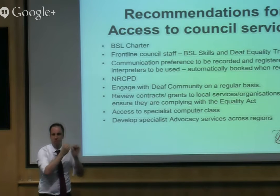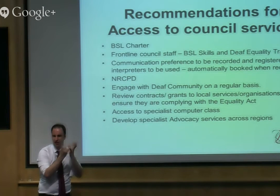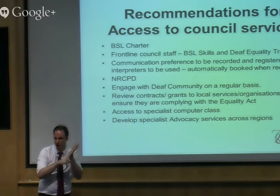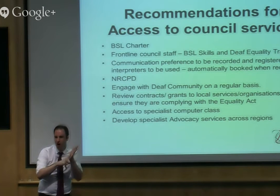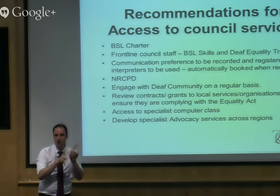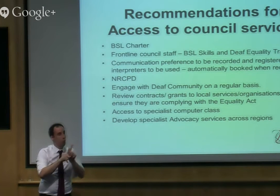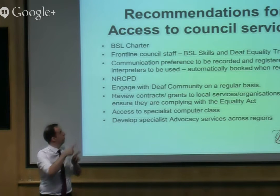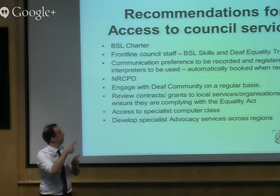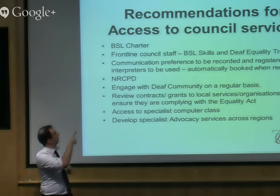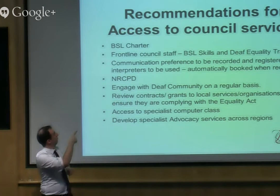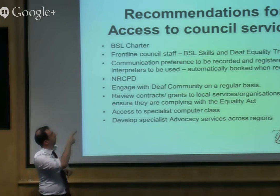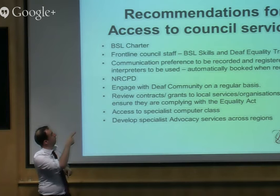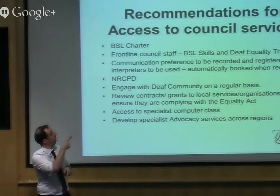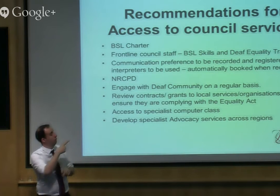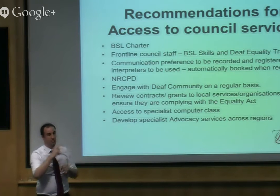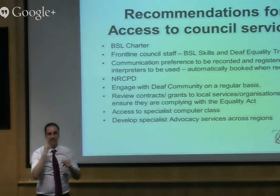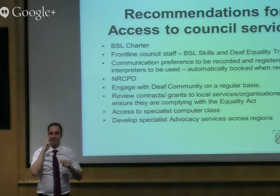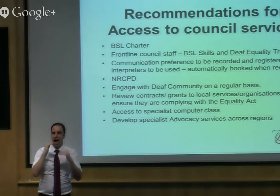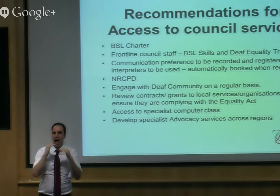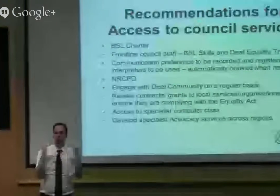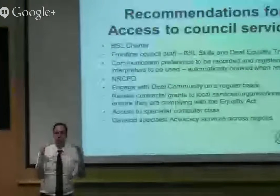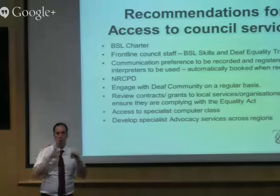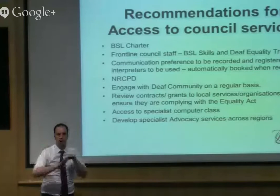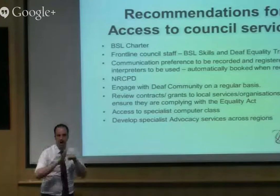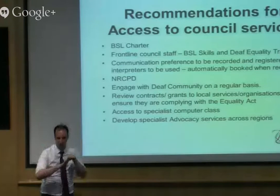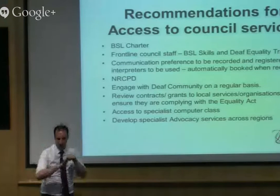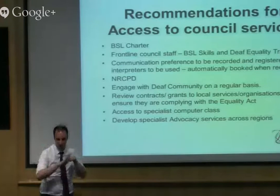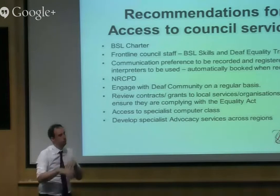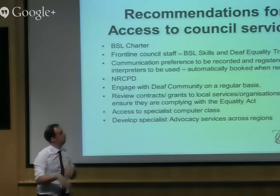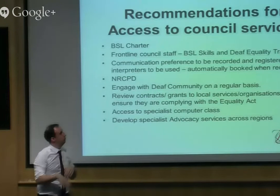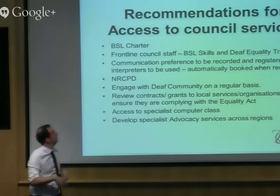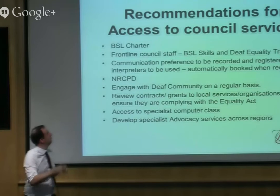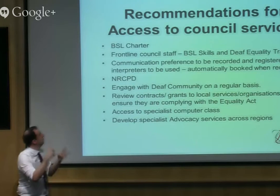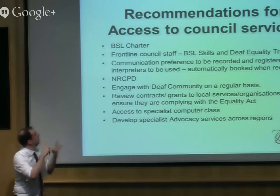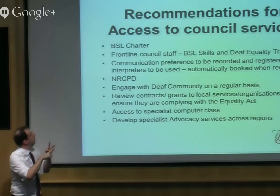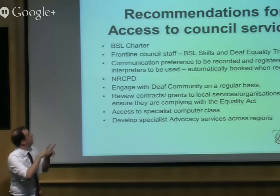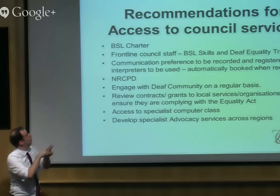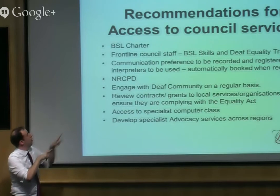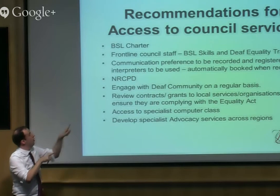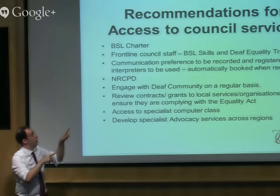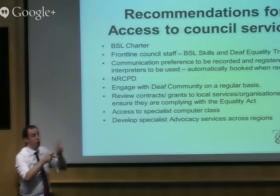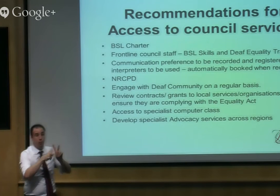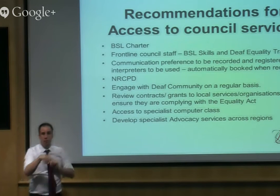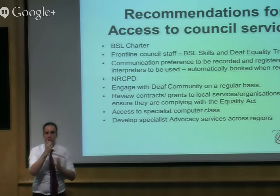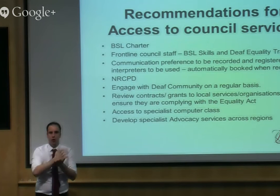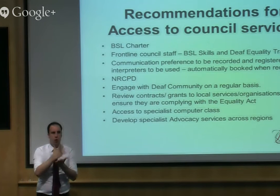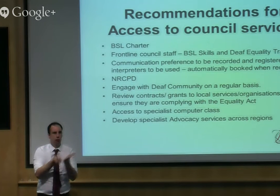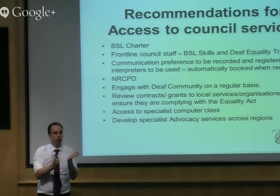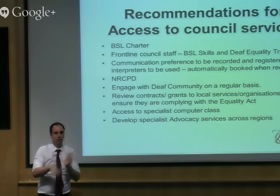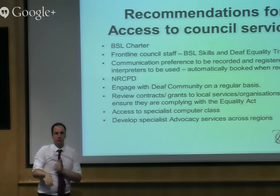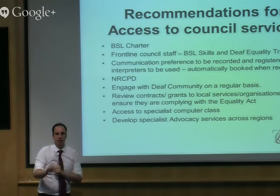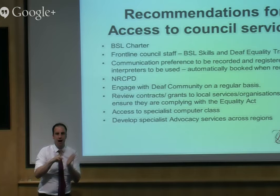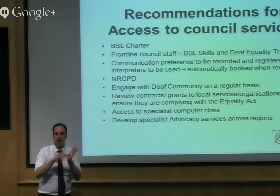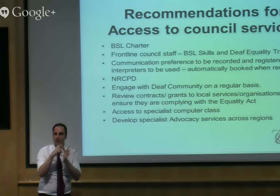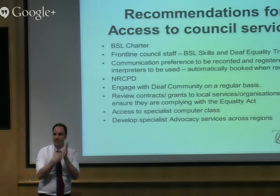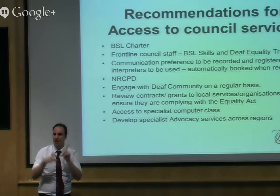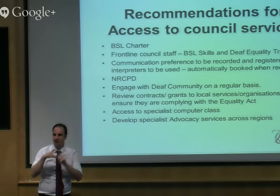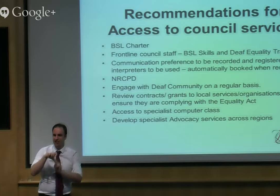about. We felt that frontline council staff should be trained in basic BSL skills as well as have deaf equality training. We felt